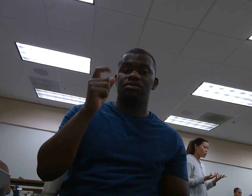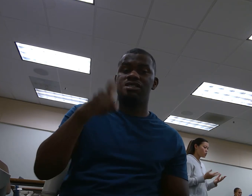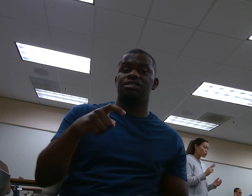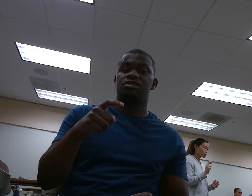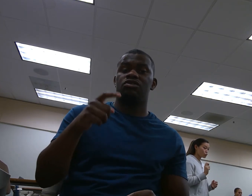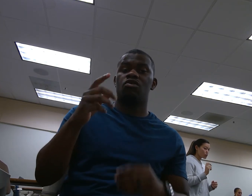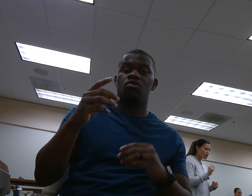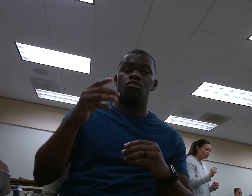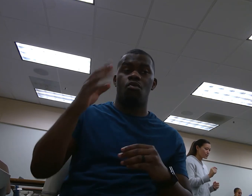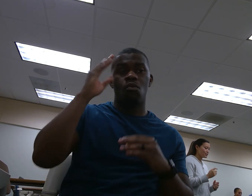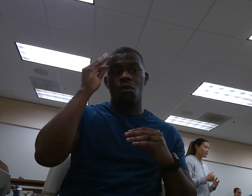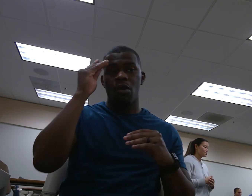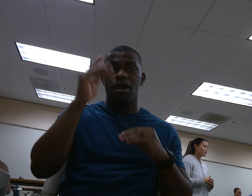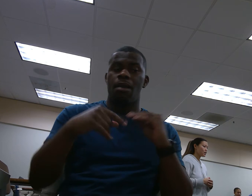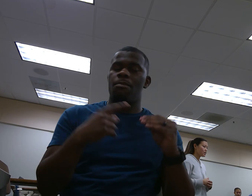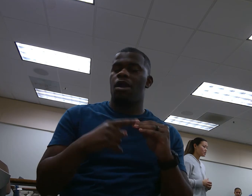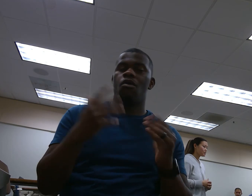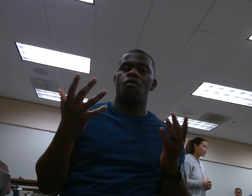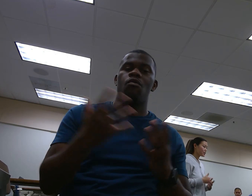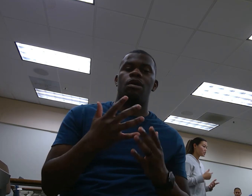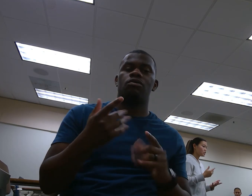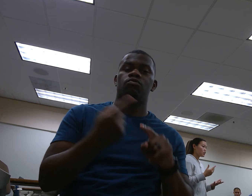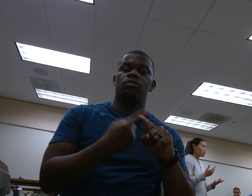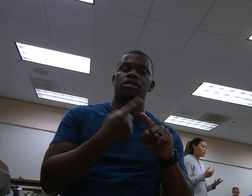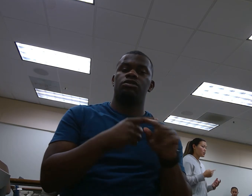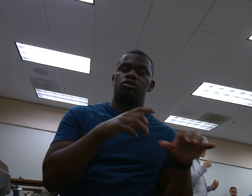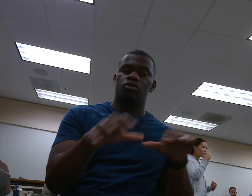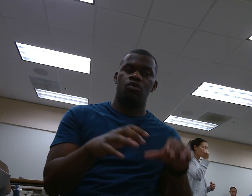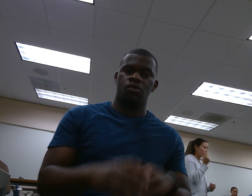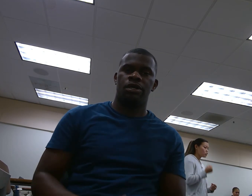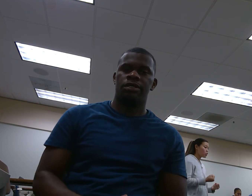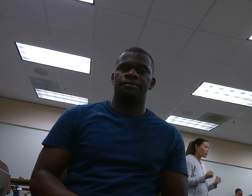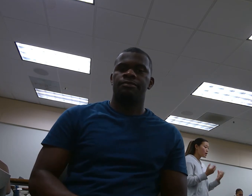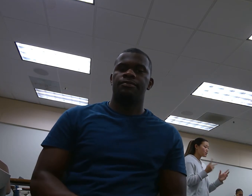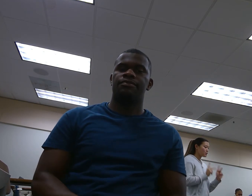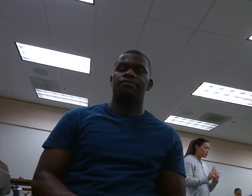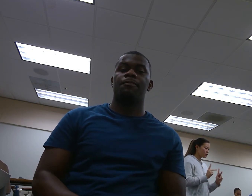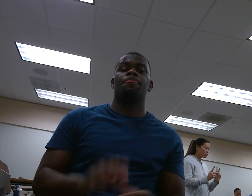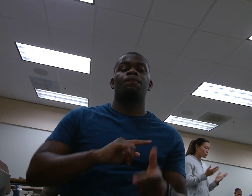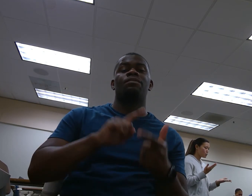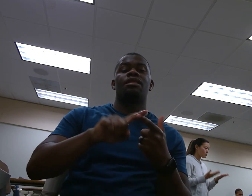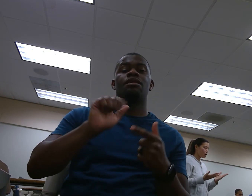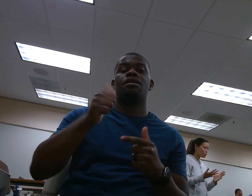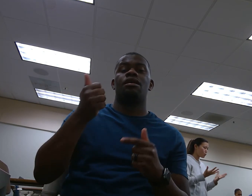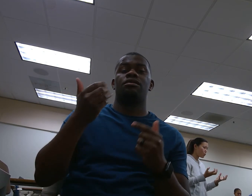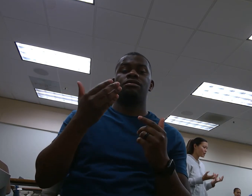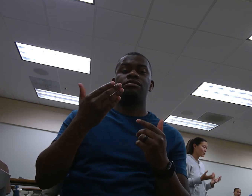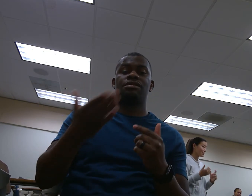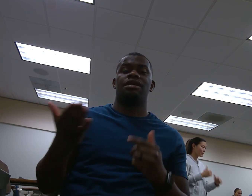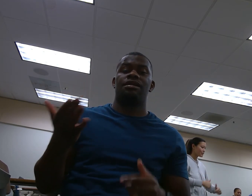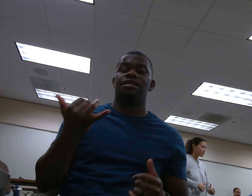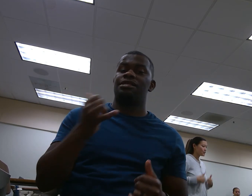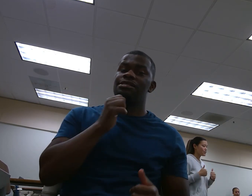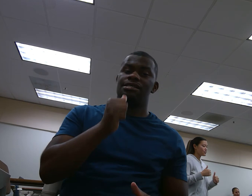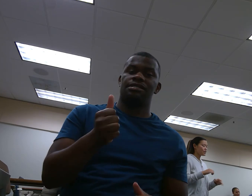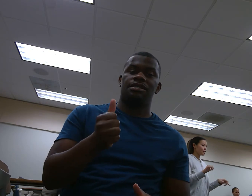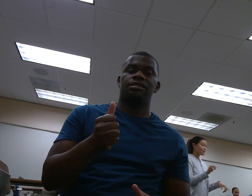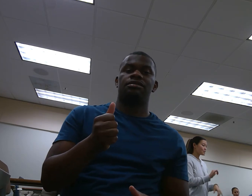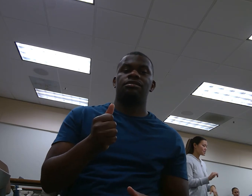so many people want to live wherever your house might be. And then another thing, and once again, this isn't an exhaustive list, is that you can customize and you can